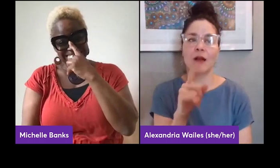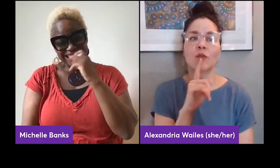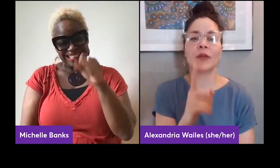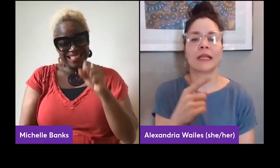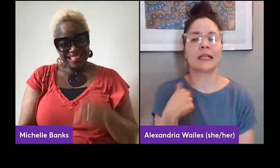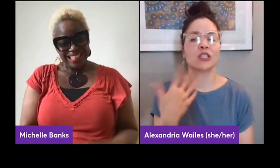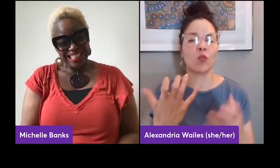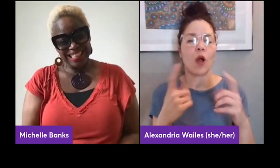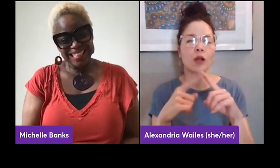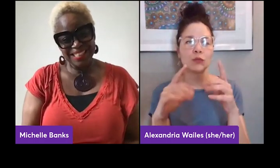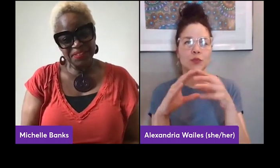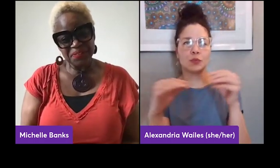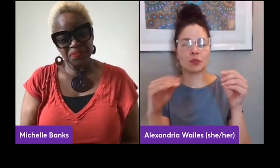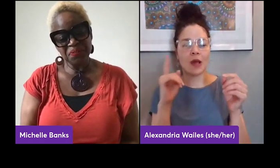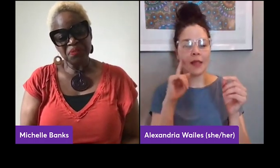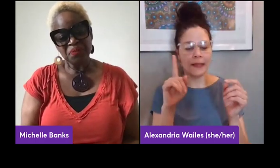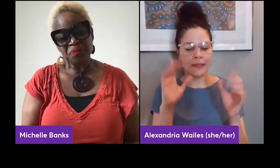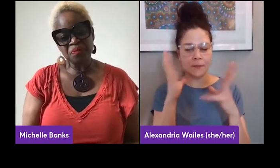is mutual.